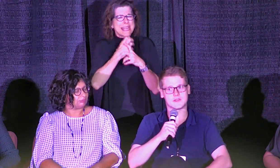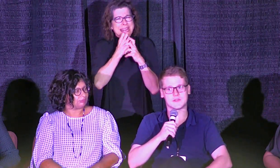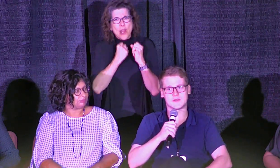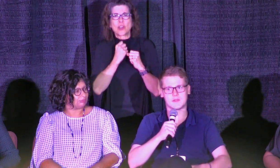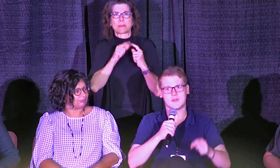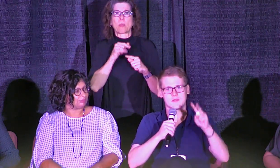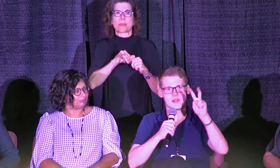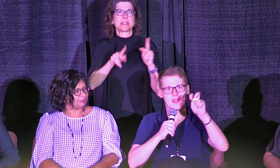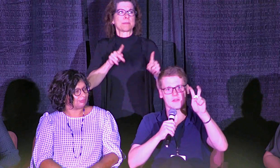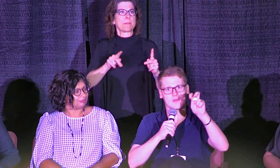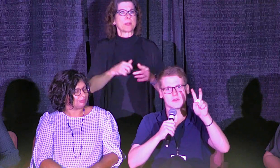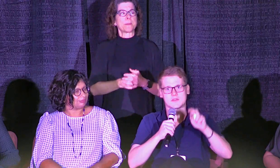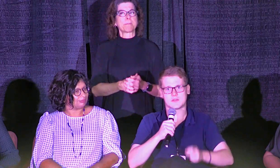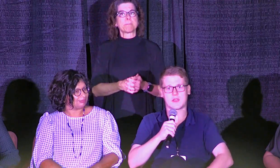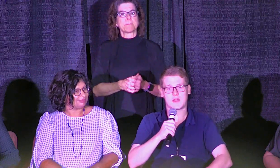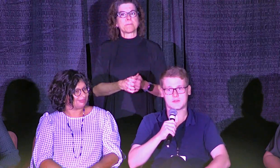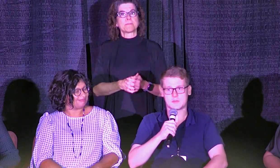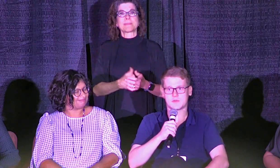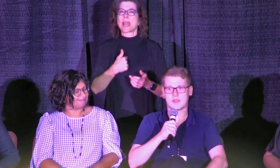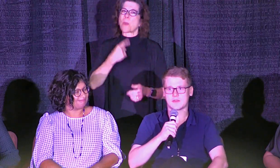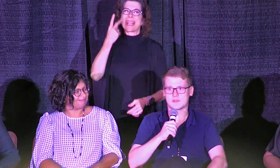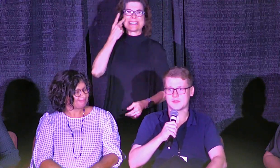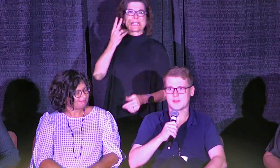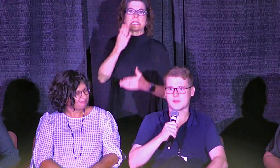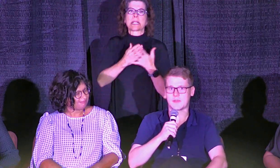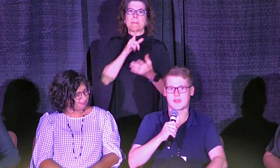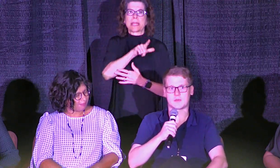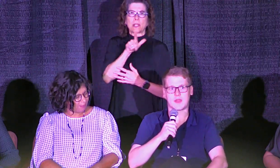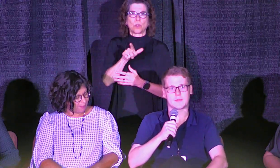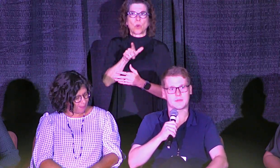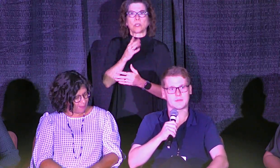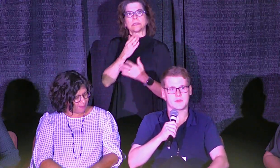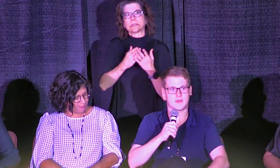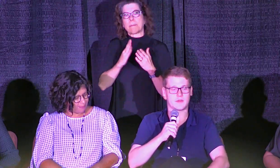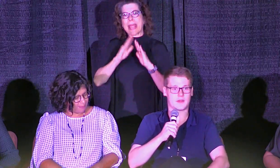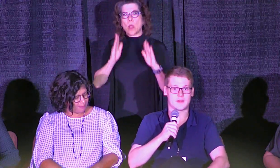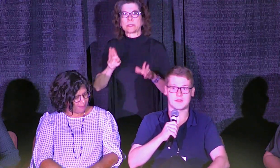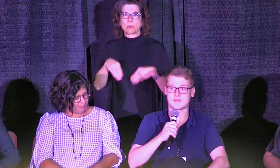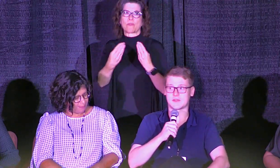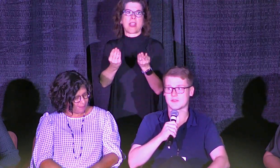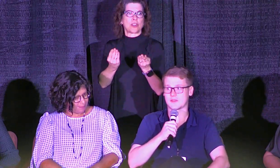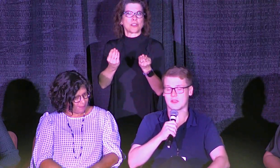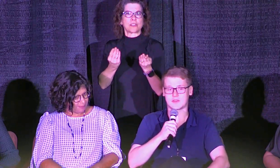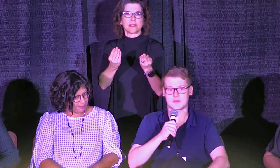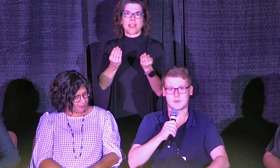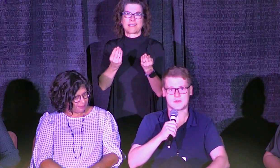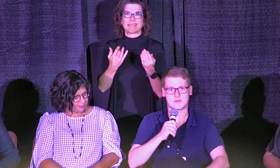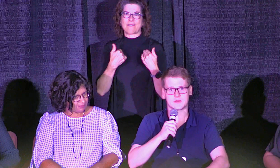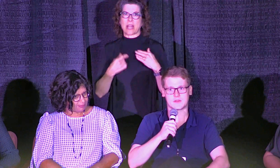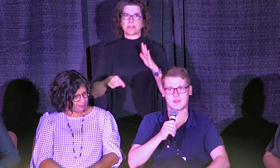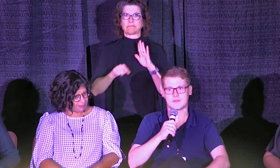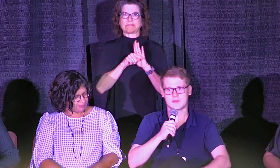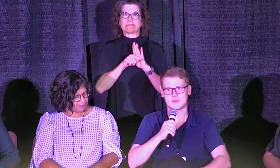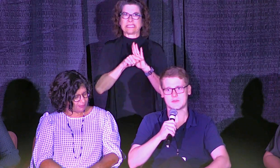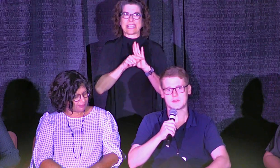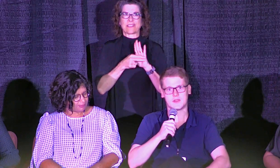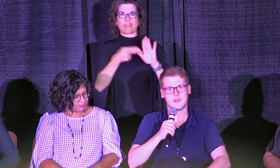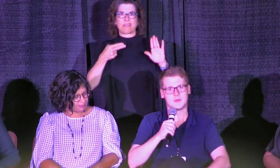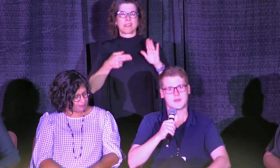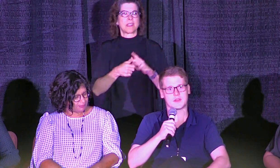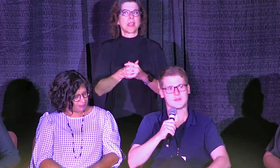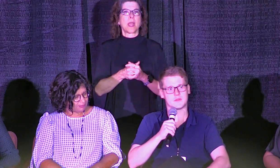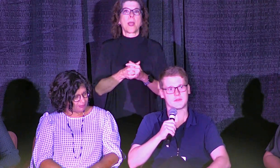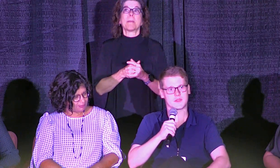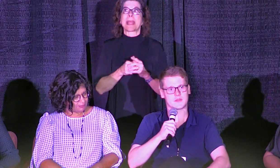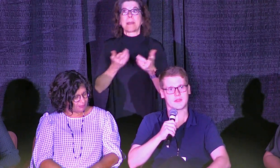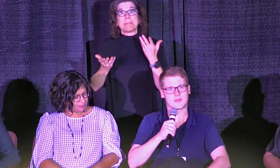know, I see landlords or housing providers getting a bad rap. And I definitely think the national ones, there's a lot of issues.